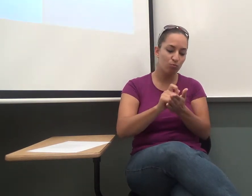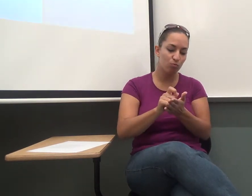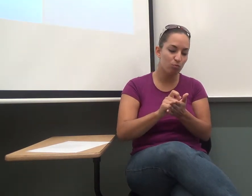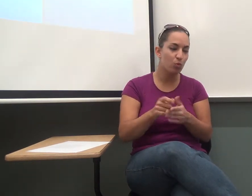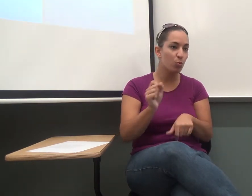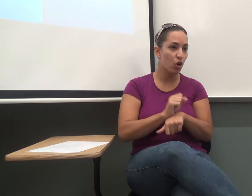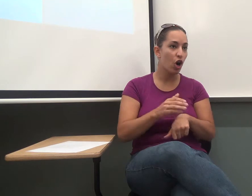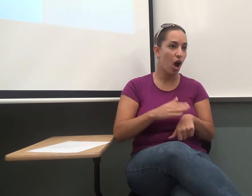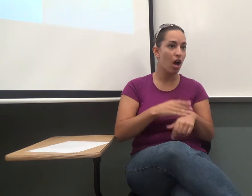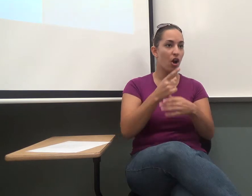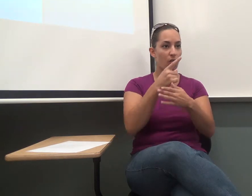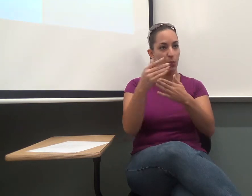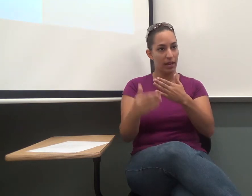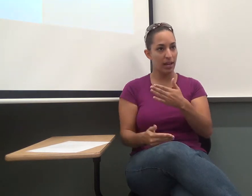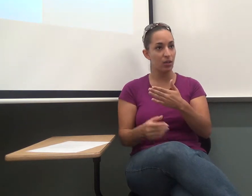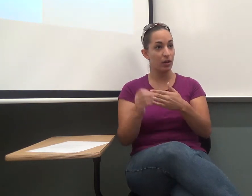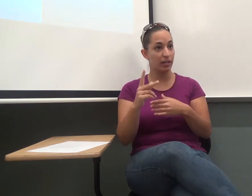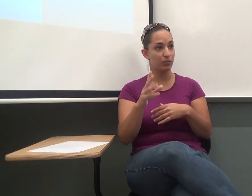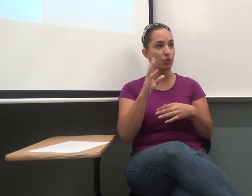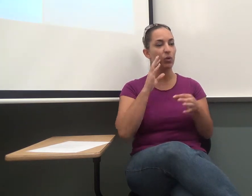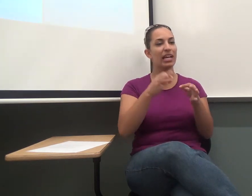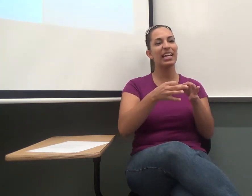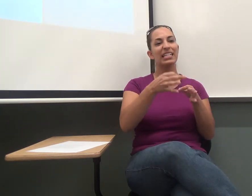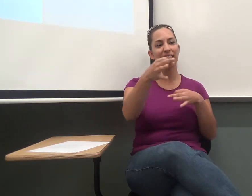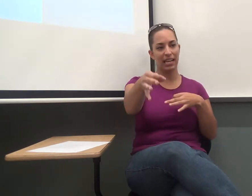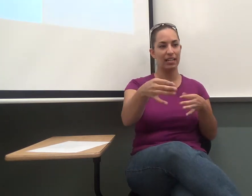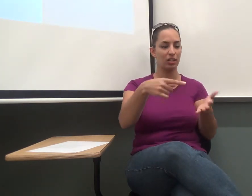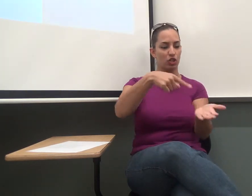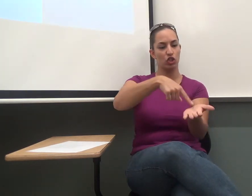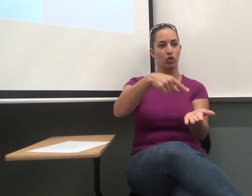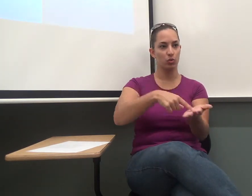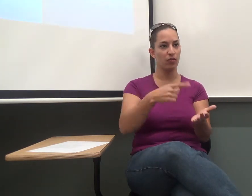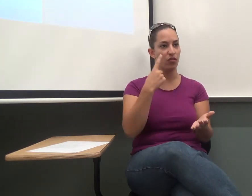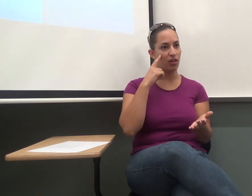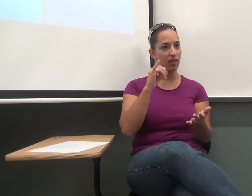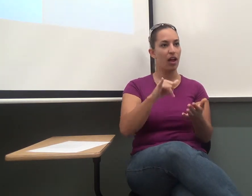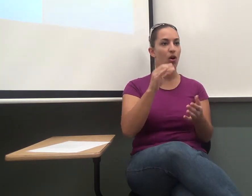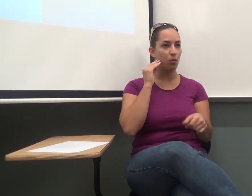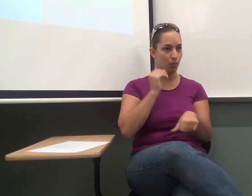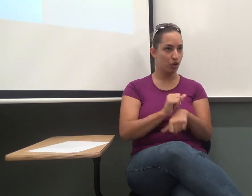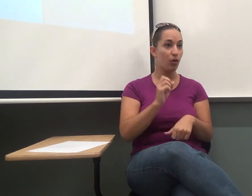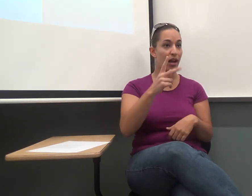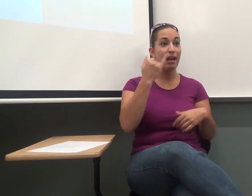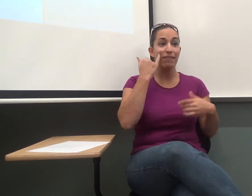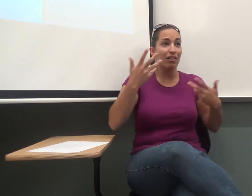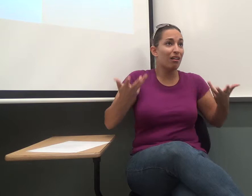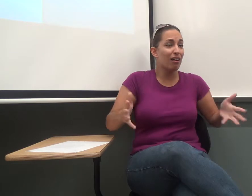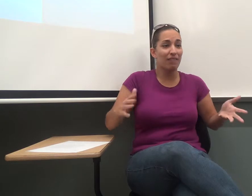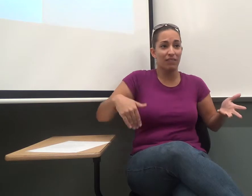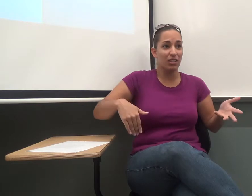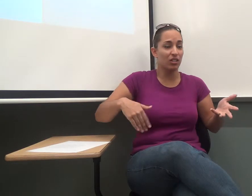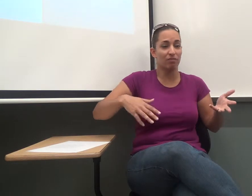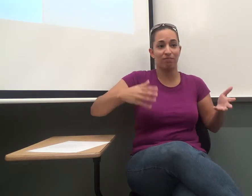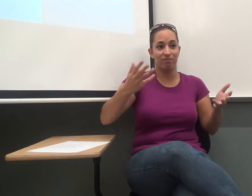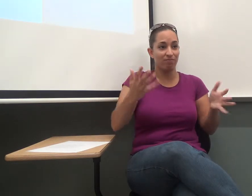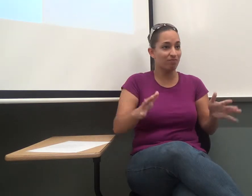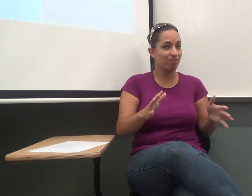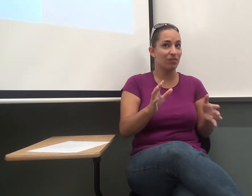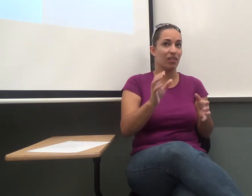over the weekend. So we're going to extend the date of that homework, okay? That's going to be your weekend homework this weekend. So if you don't have it done, you didn't print it, you didn't hand it in, don't